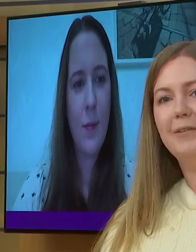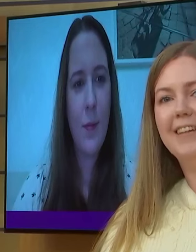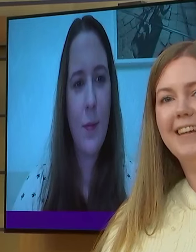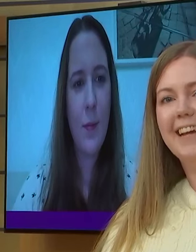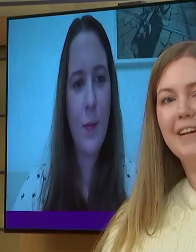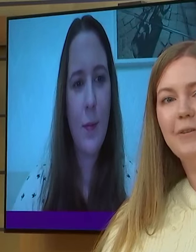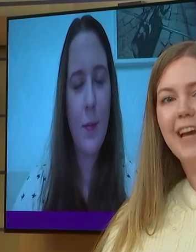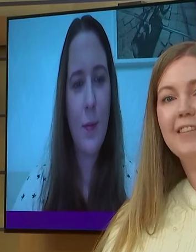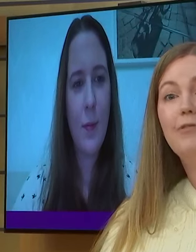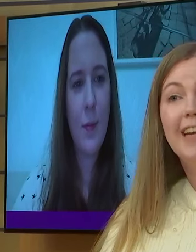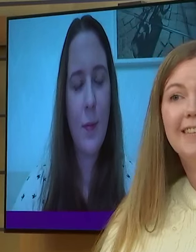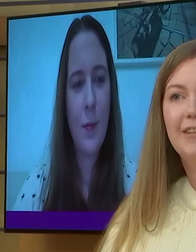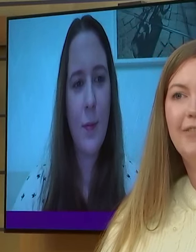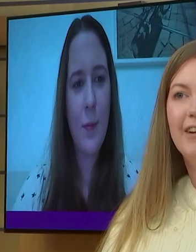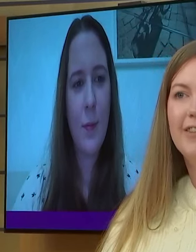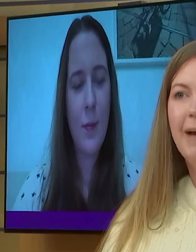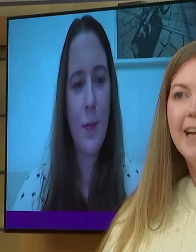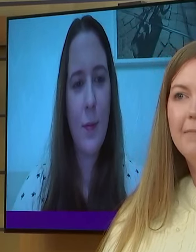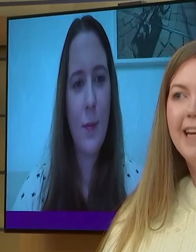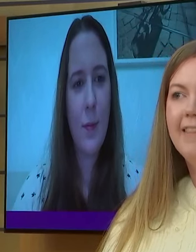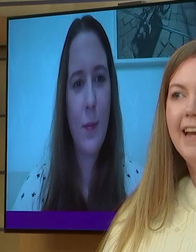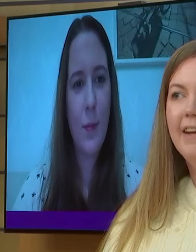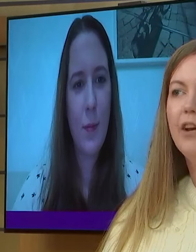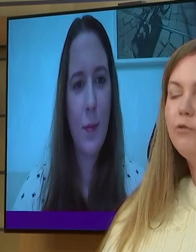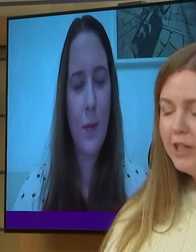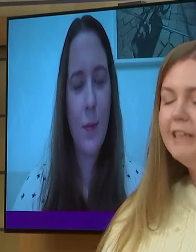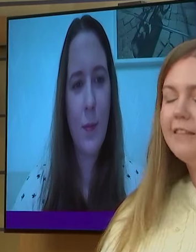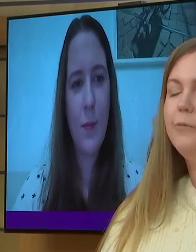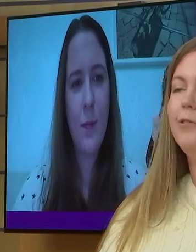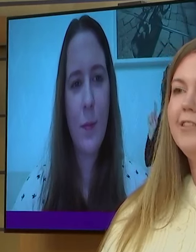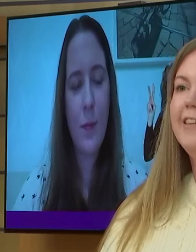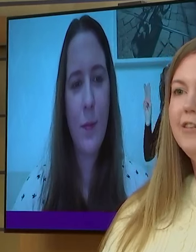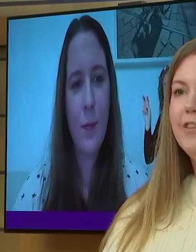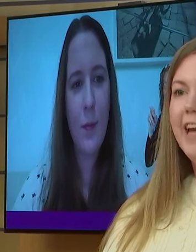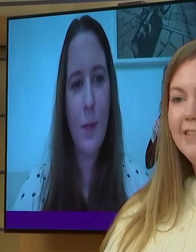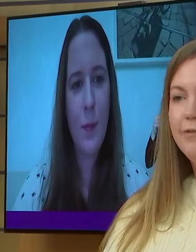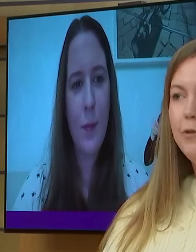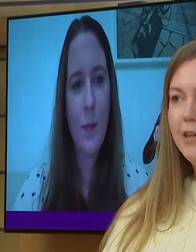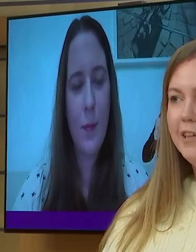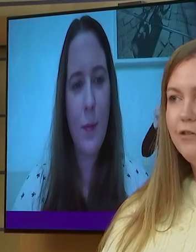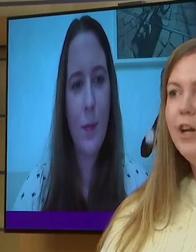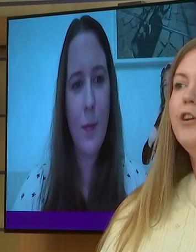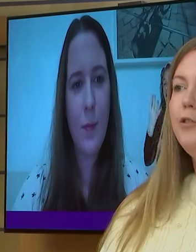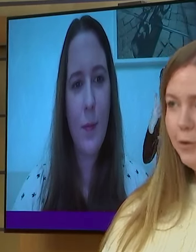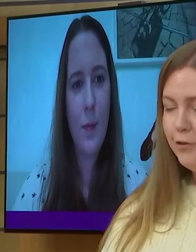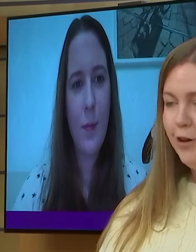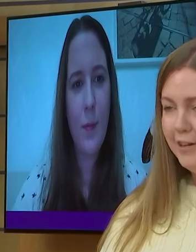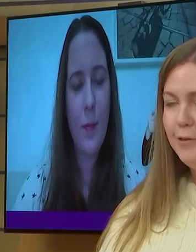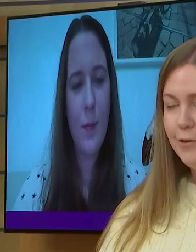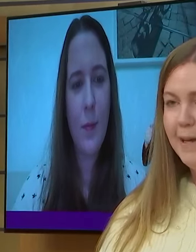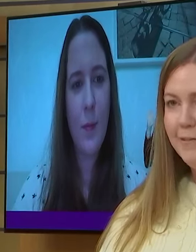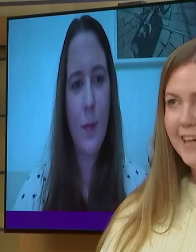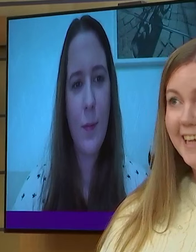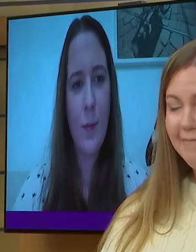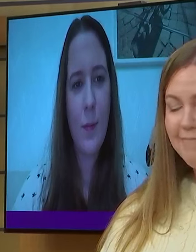me to go and get a subject at university behind me, and then if I really still wanted to teach at the end of 4 years, she wouldn't try and